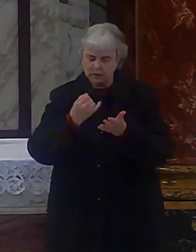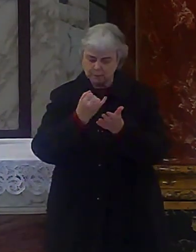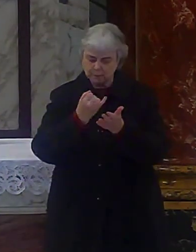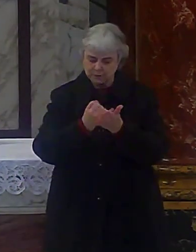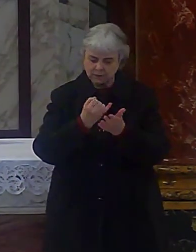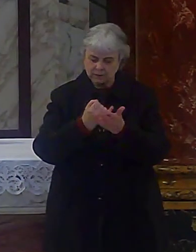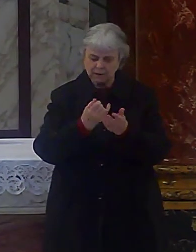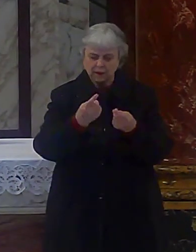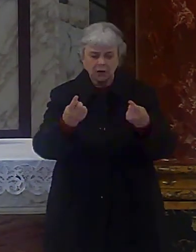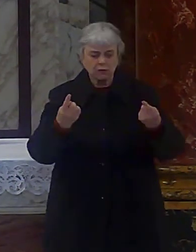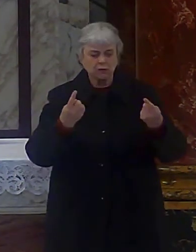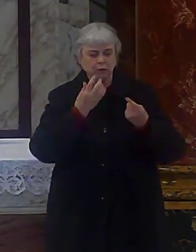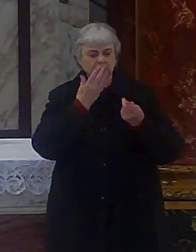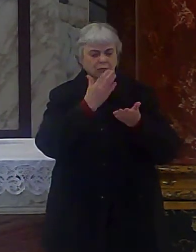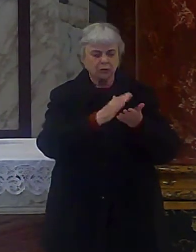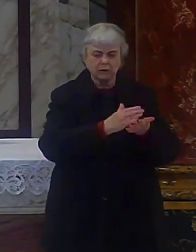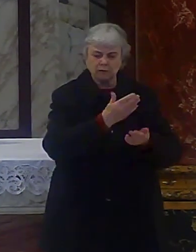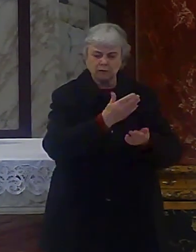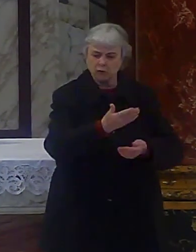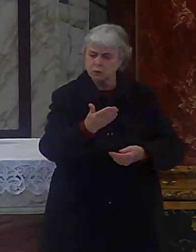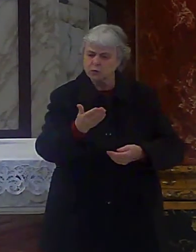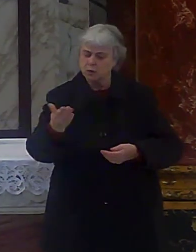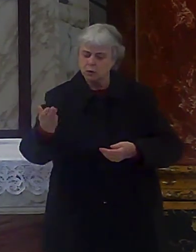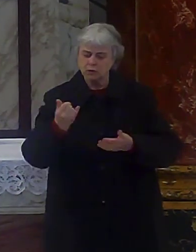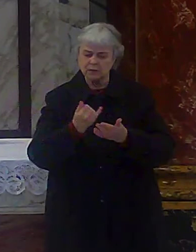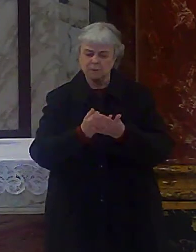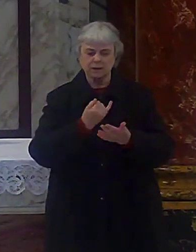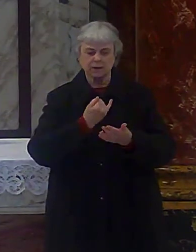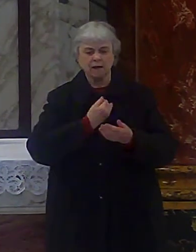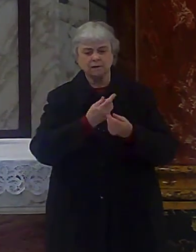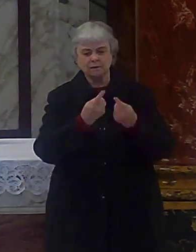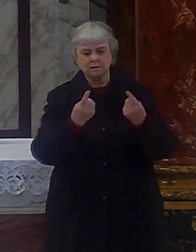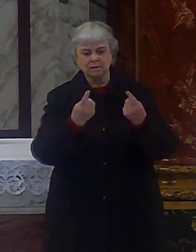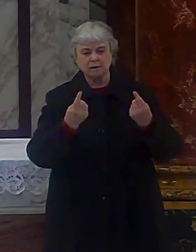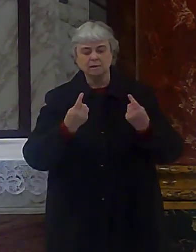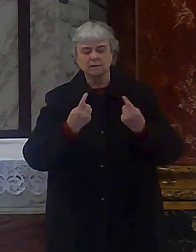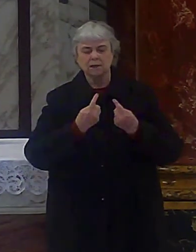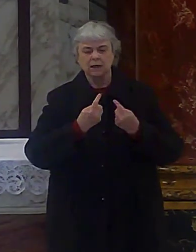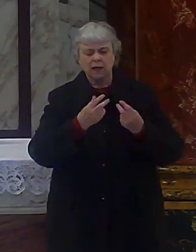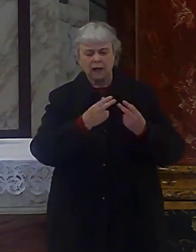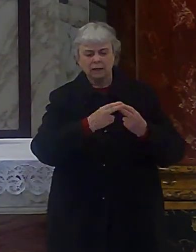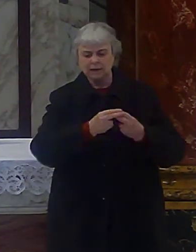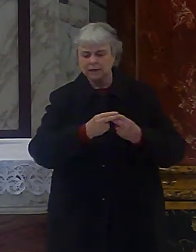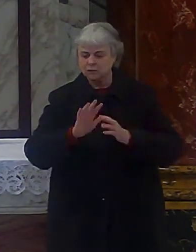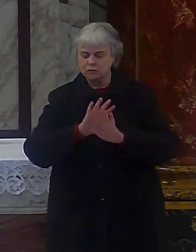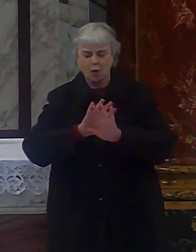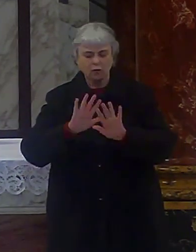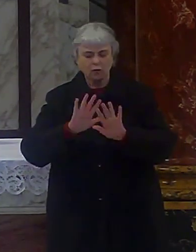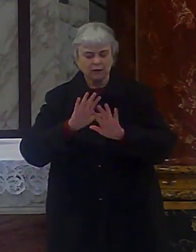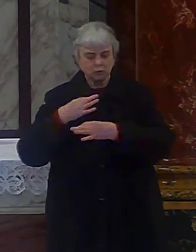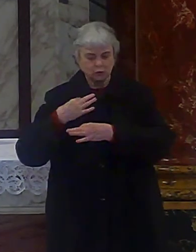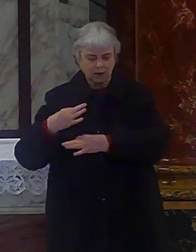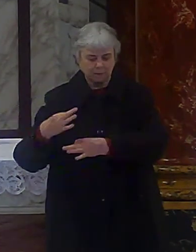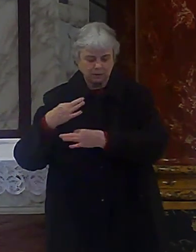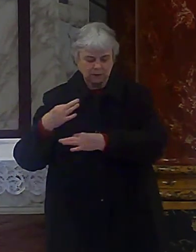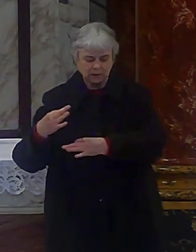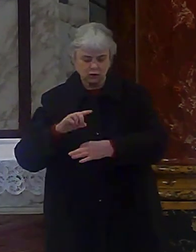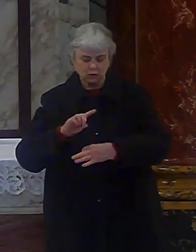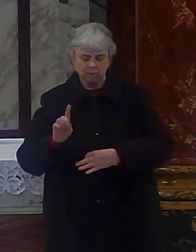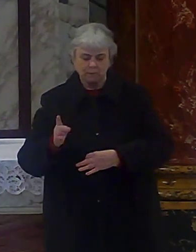trespasses as we forgive those who trespass against us and lead us not into